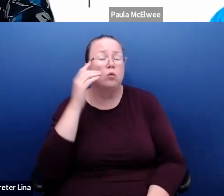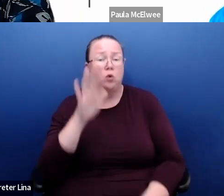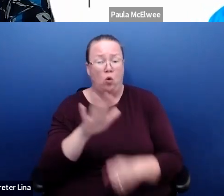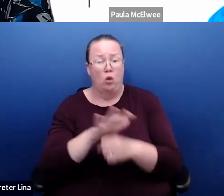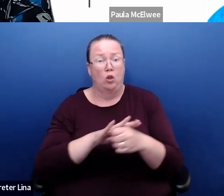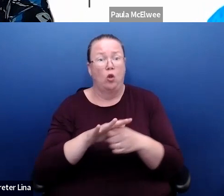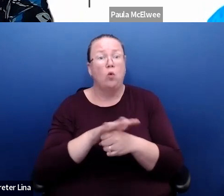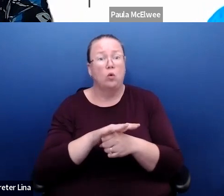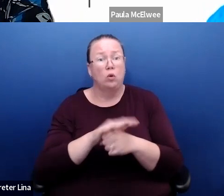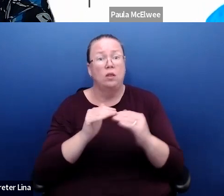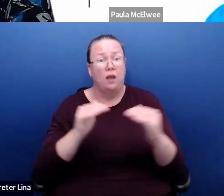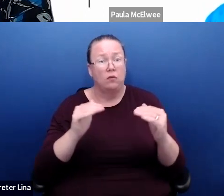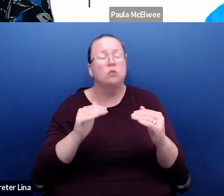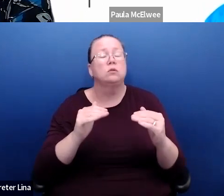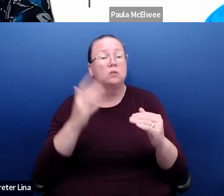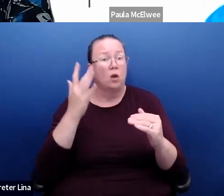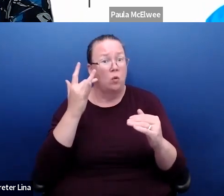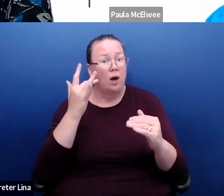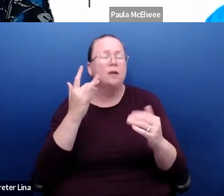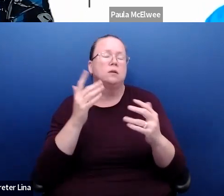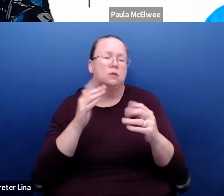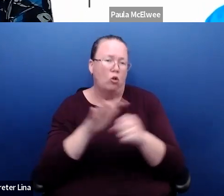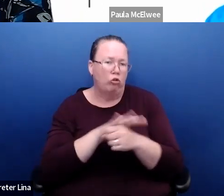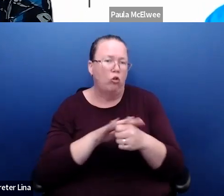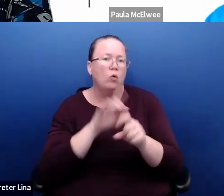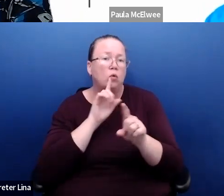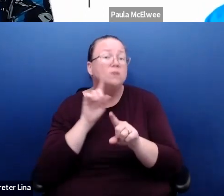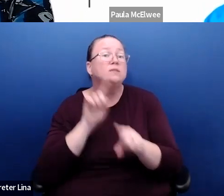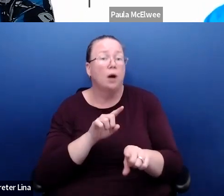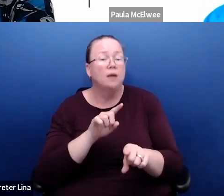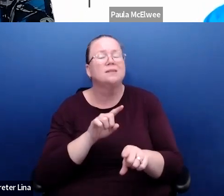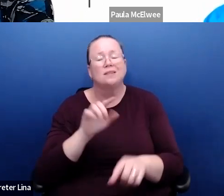level, because it's, of course, local response. And